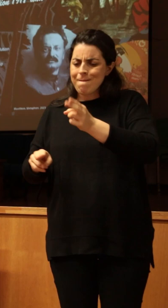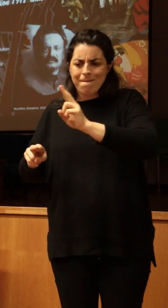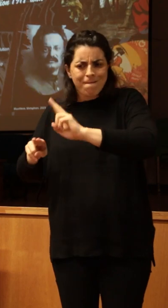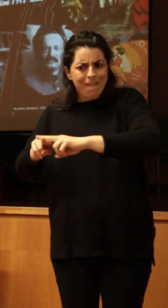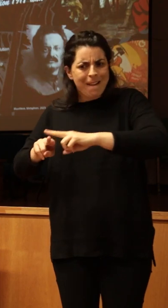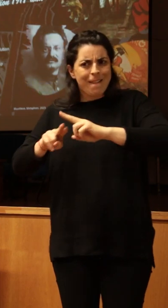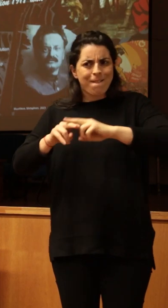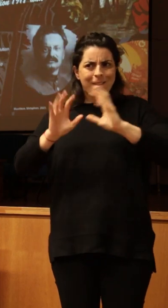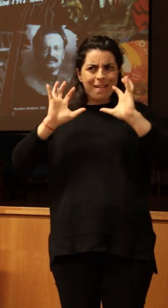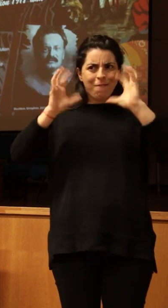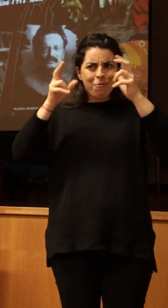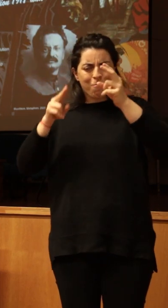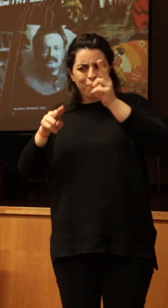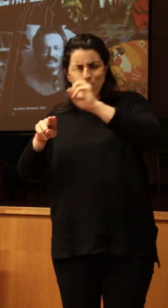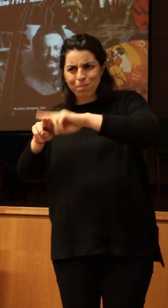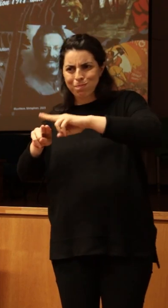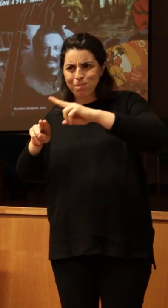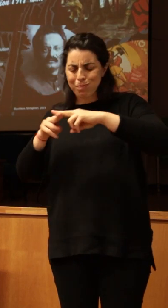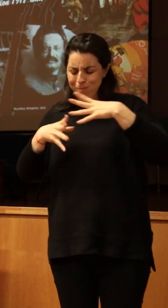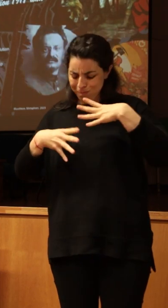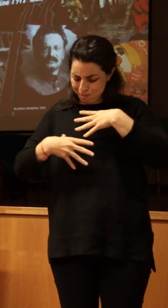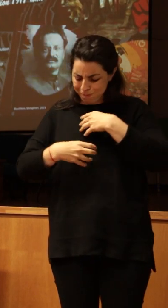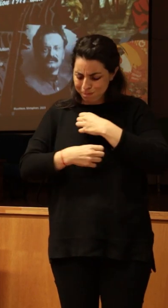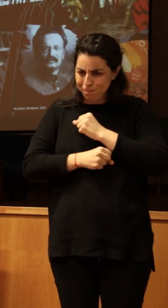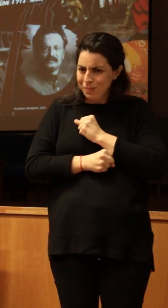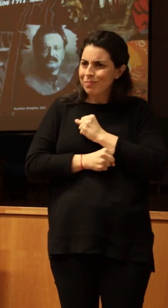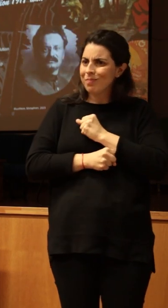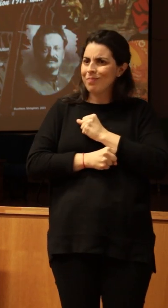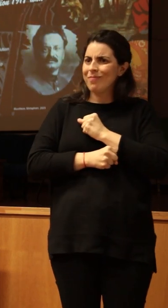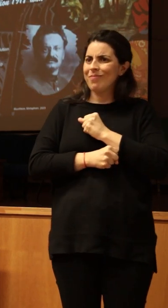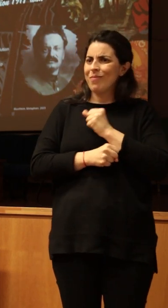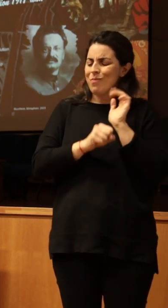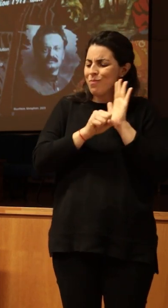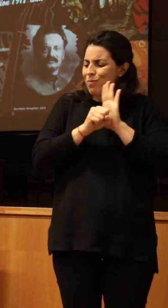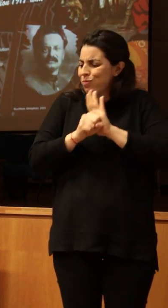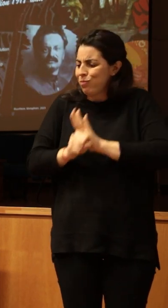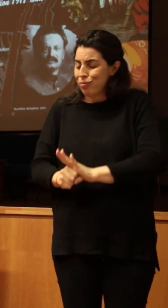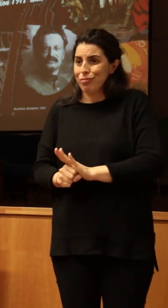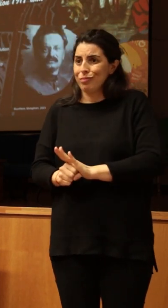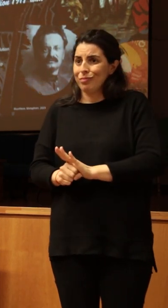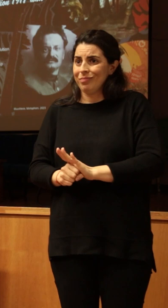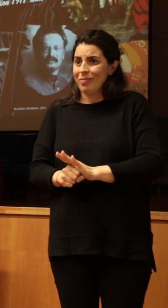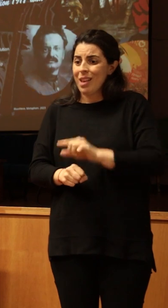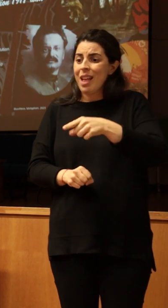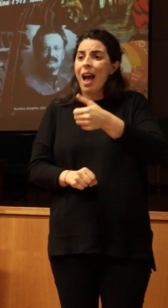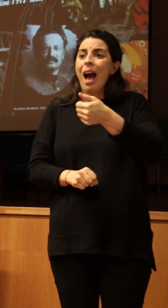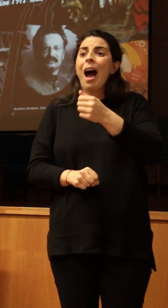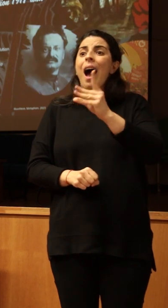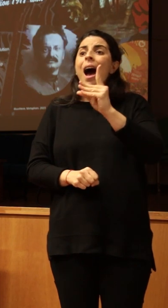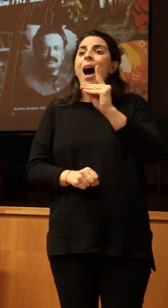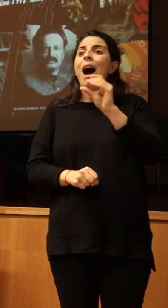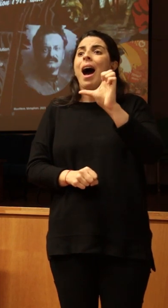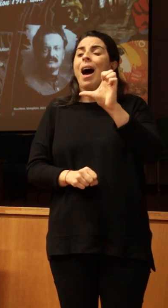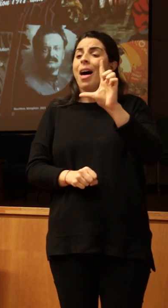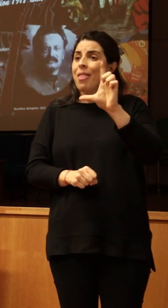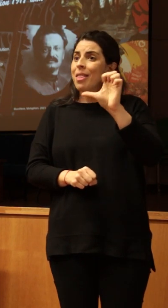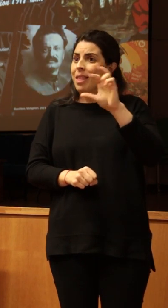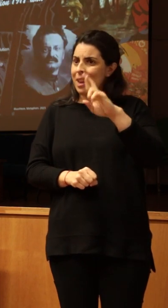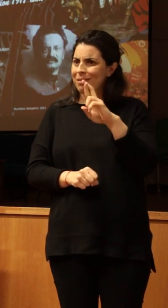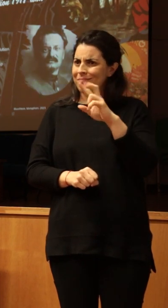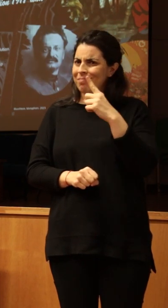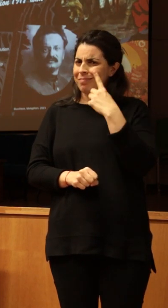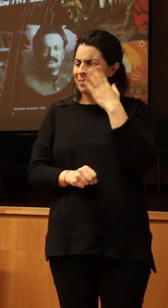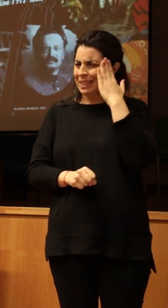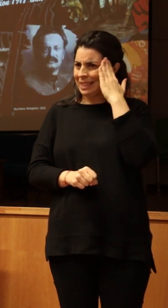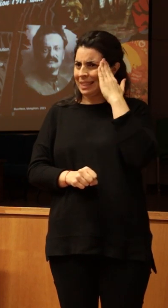Repressions. Depresiones. And terror. Terror. And Adler knew that because the news were coming. Y Adler